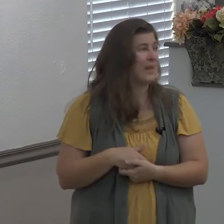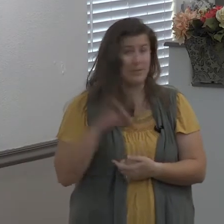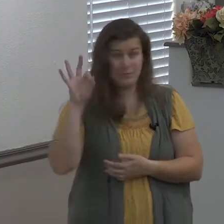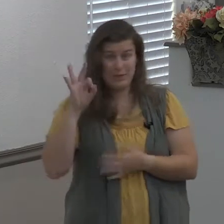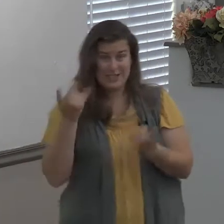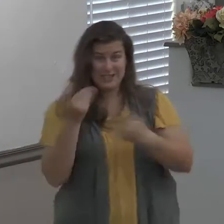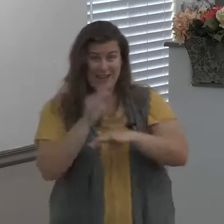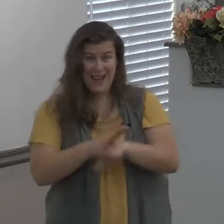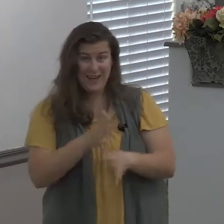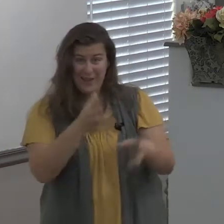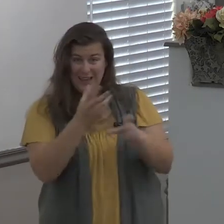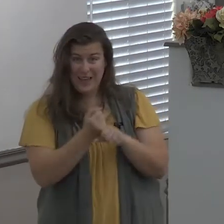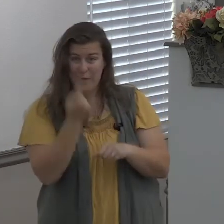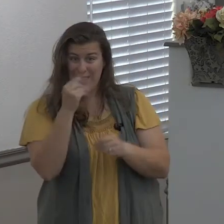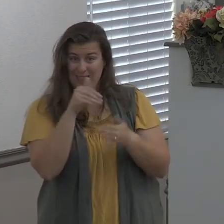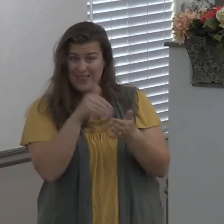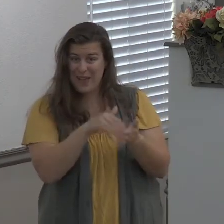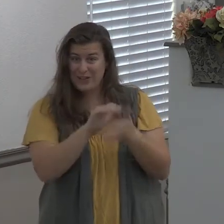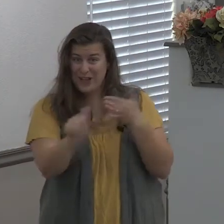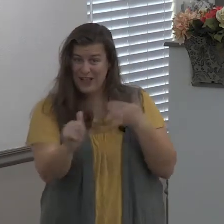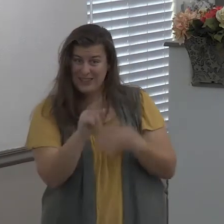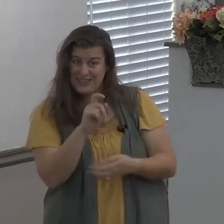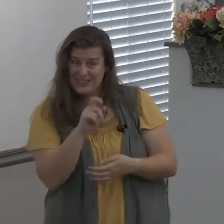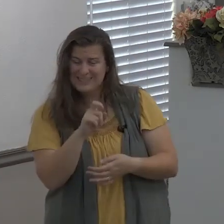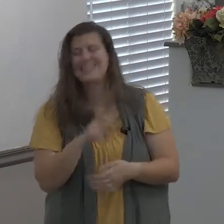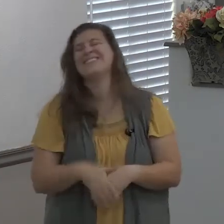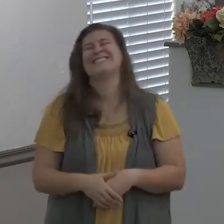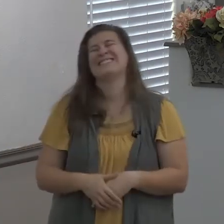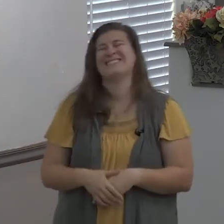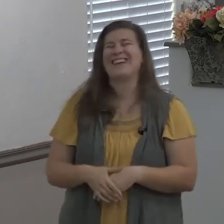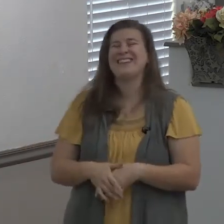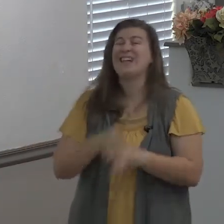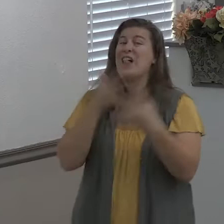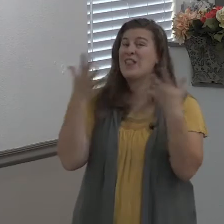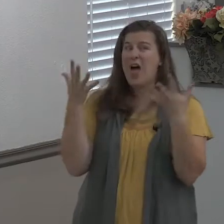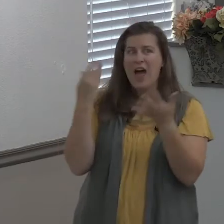I didn't look at the check. Did I get $1,000?